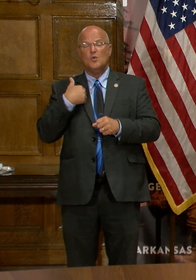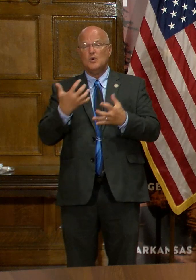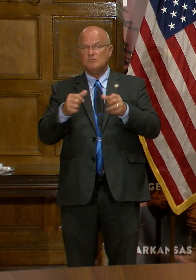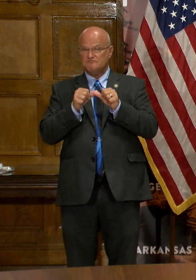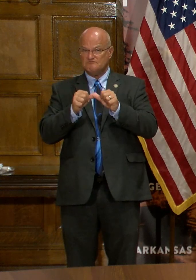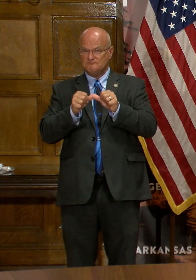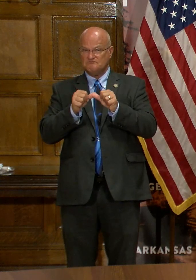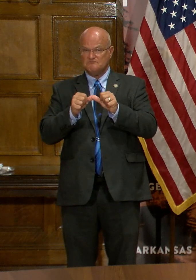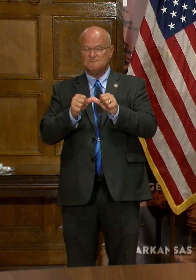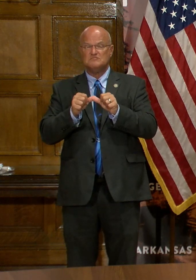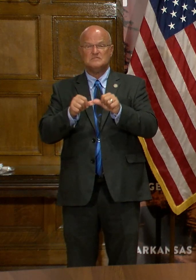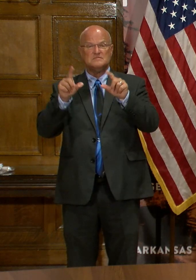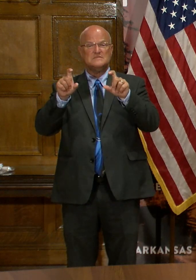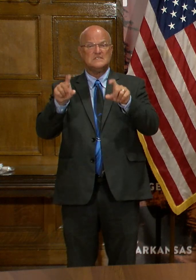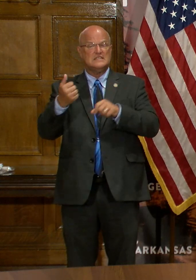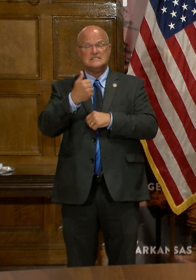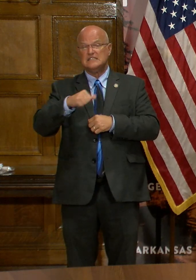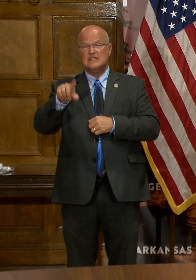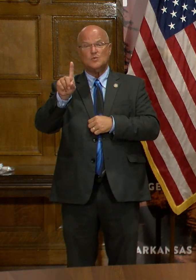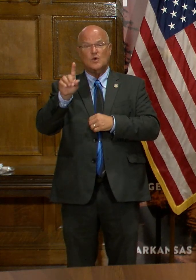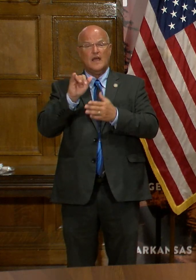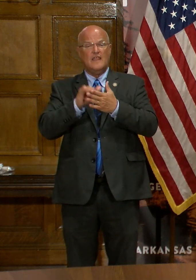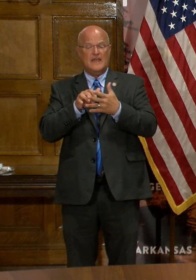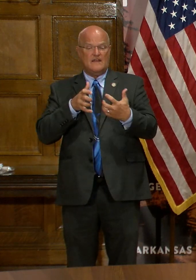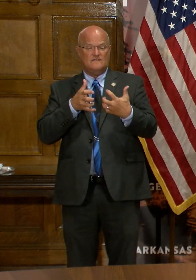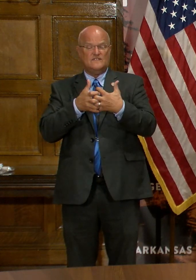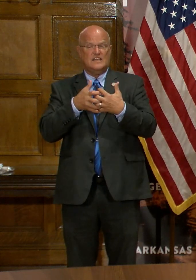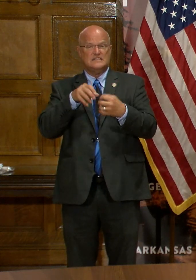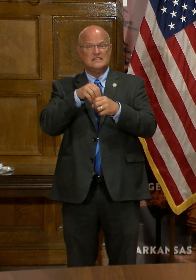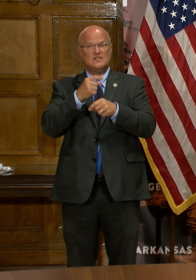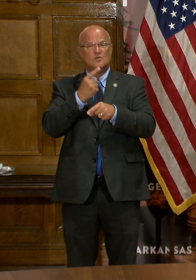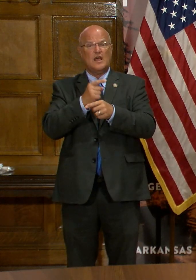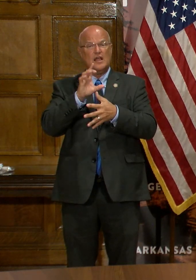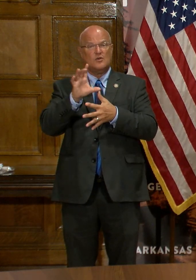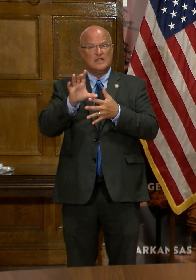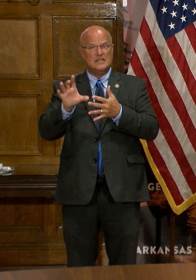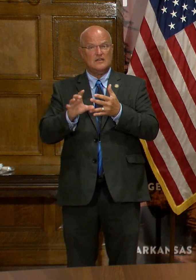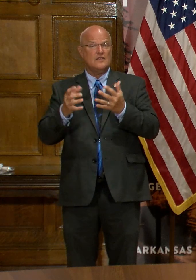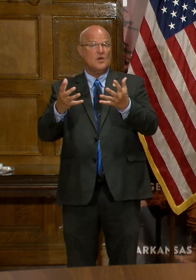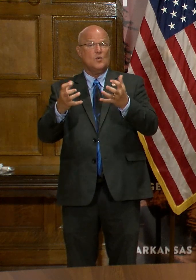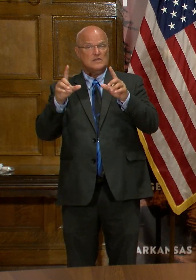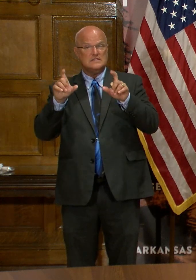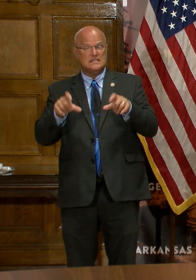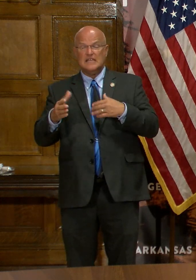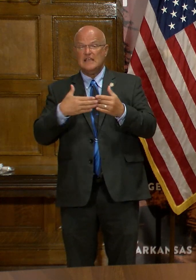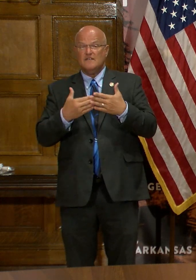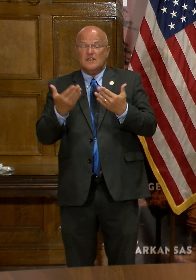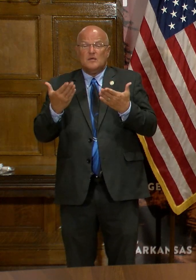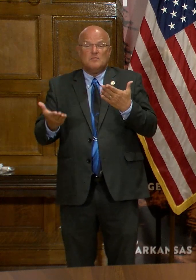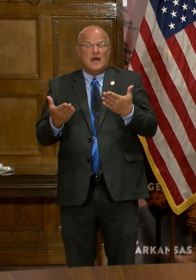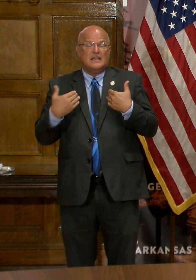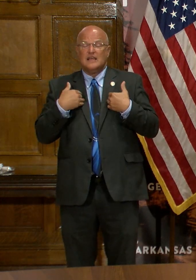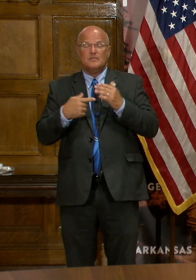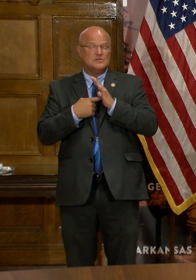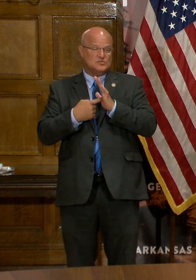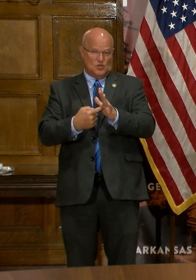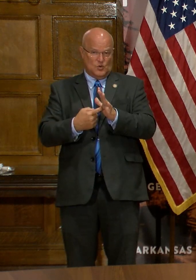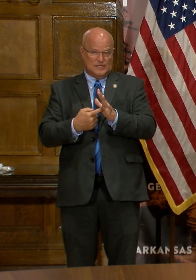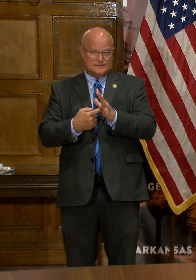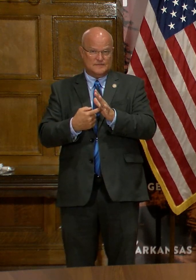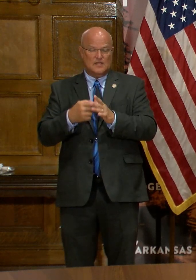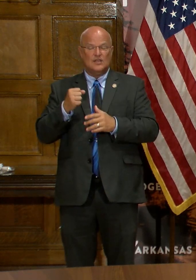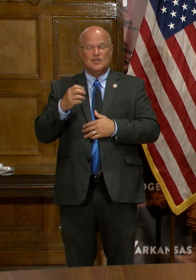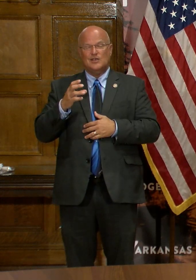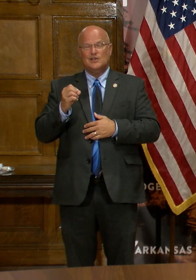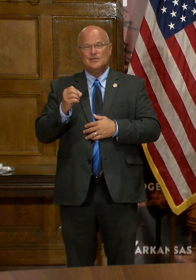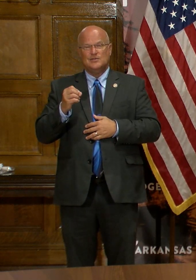to continue to test anyone that fits within the right criteria that wants a test, even though they might be asymptomatic. And